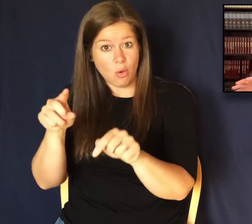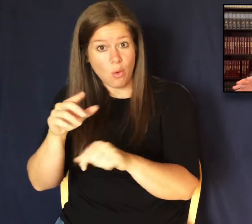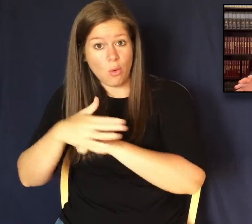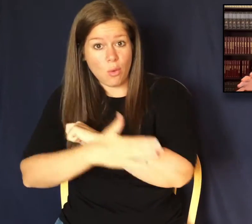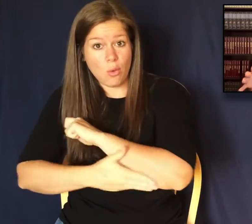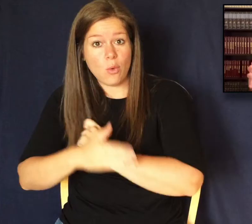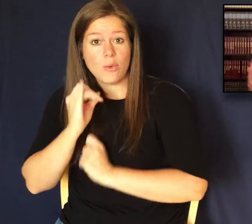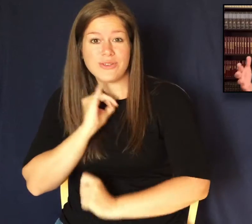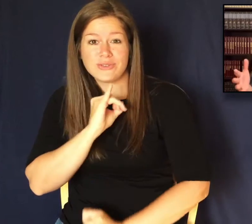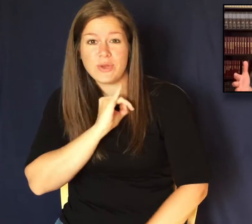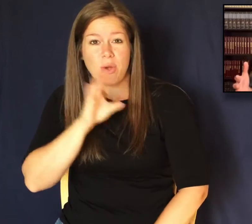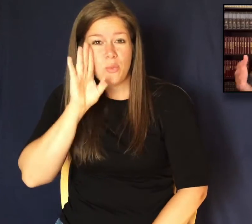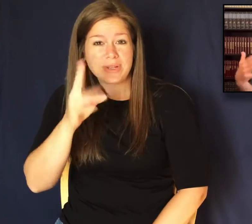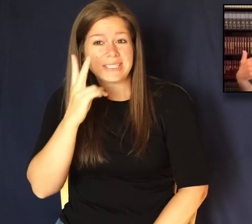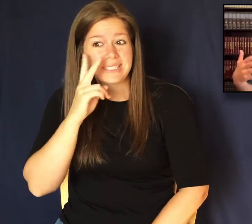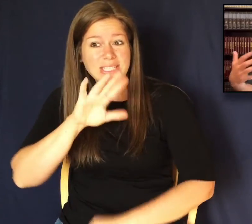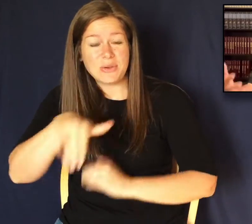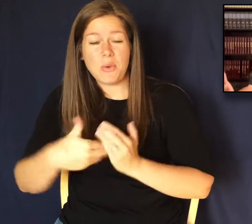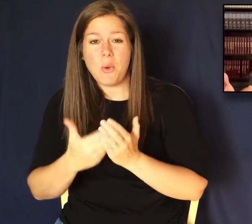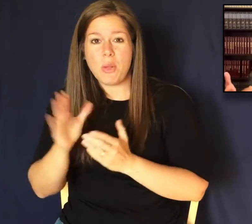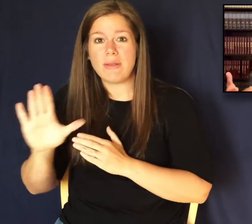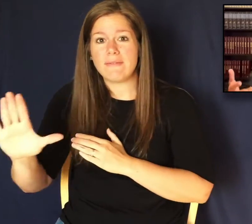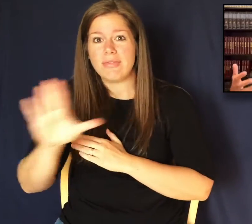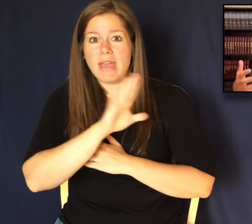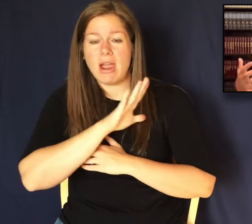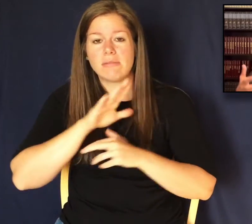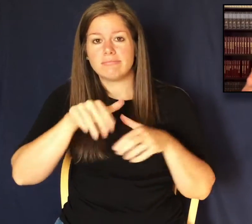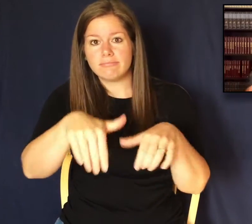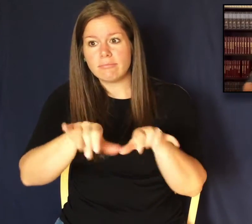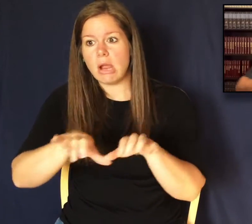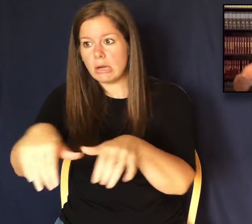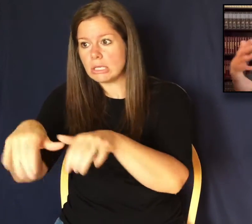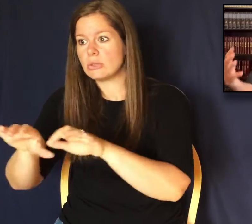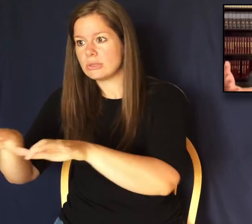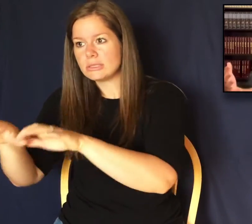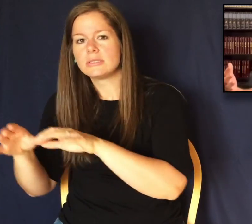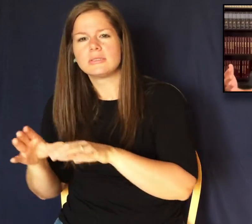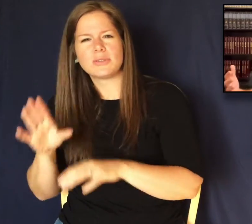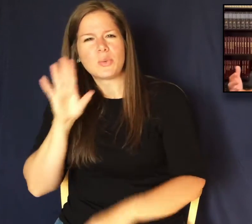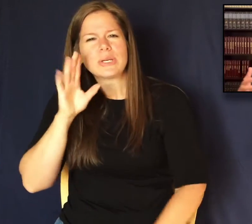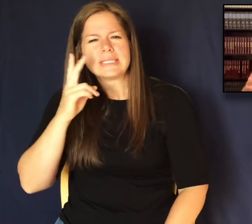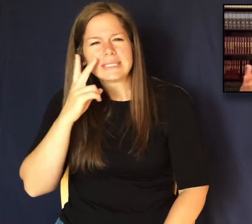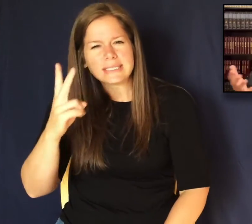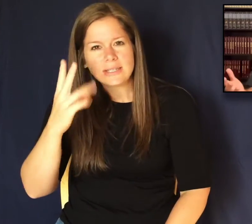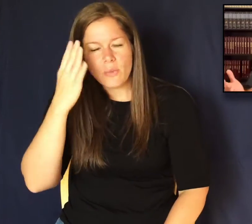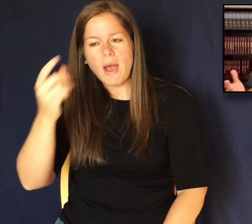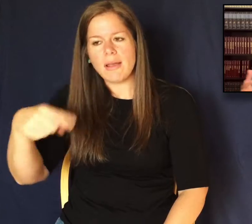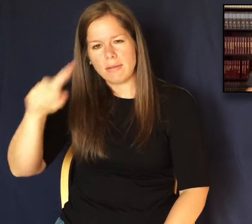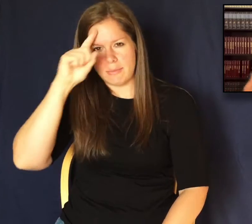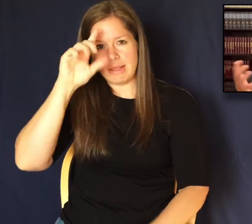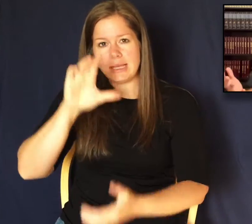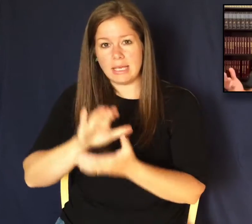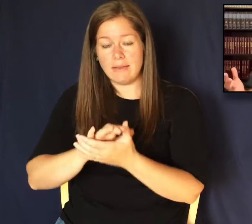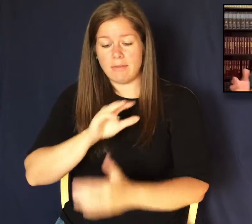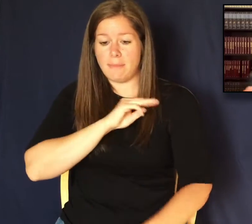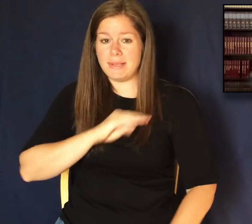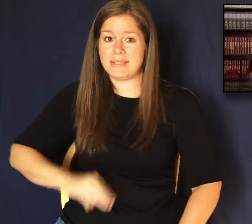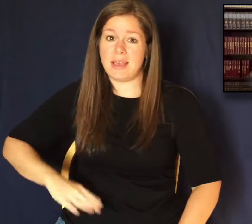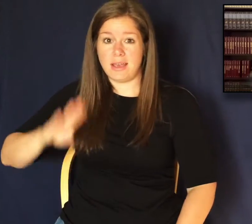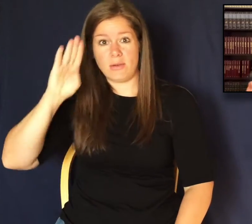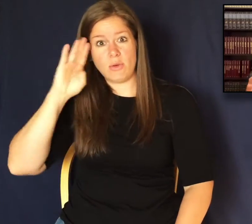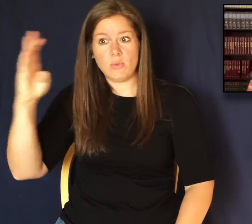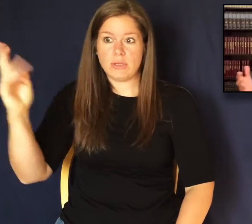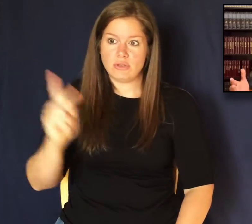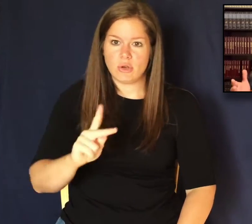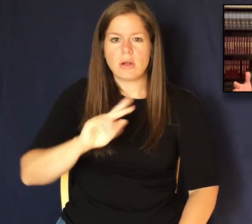Olives, because that's essentially where they believe Jesus is going to return, and that the dead in him, or the Messiah, really, the dead are going to rise.